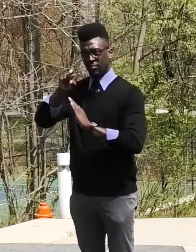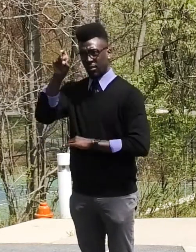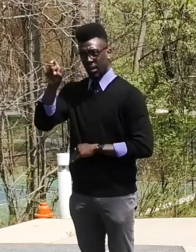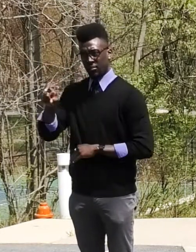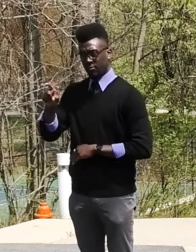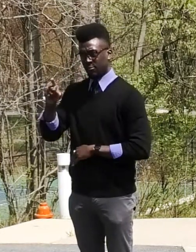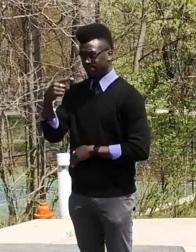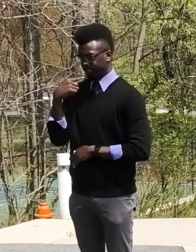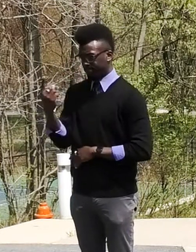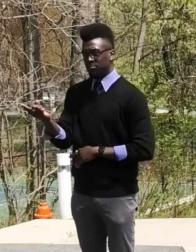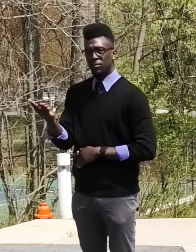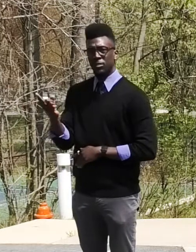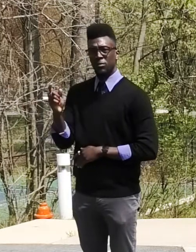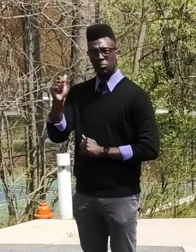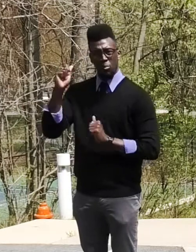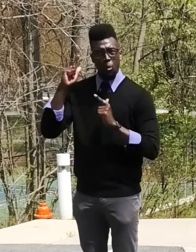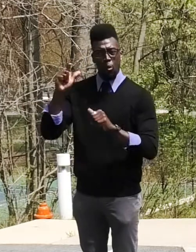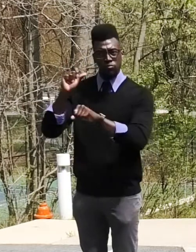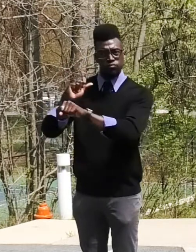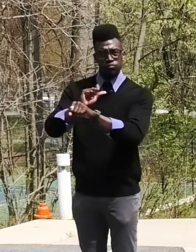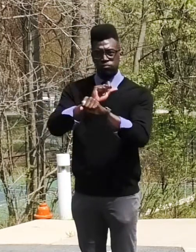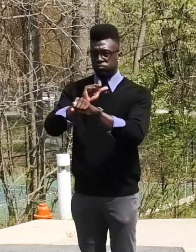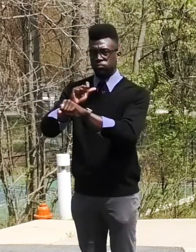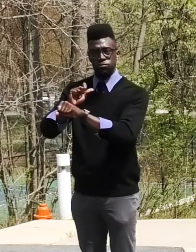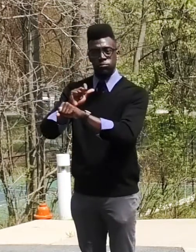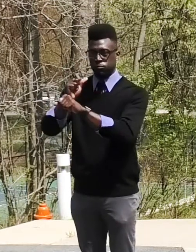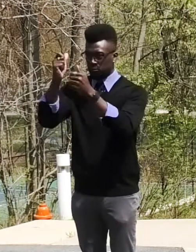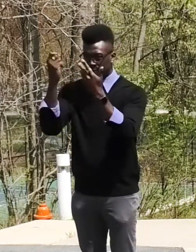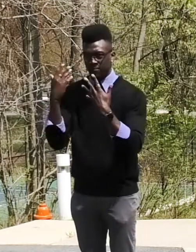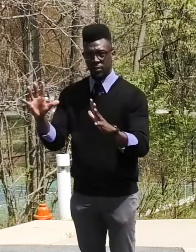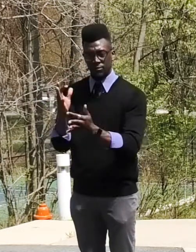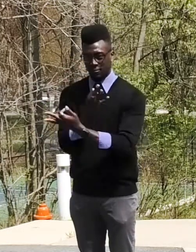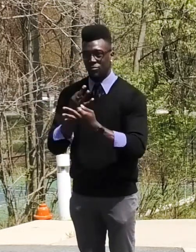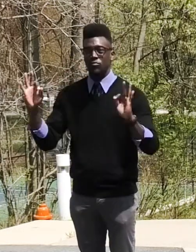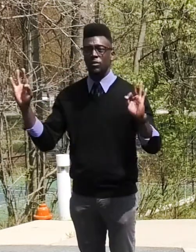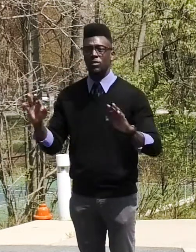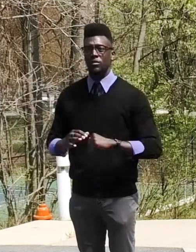that all enslaved persons had been declared free.